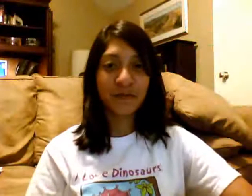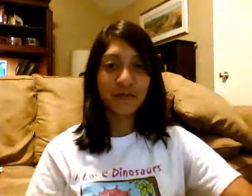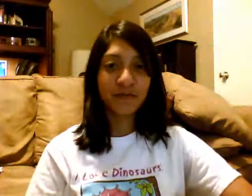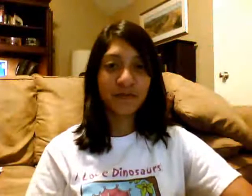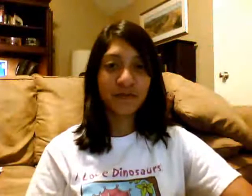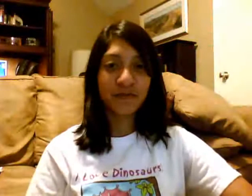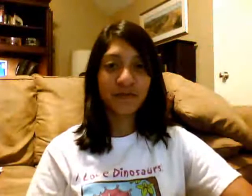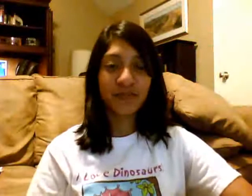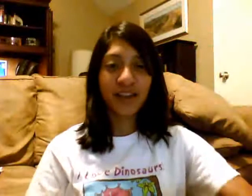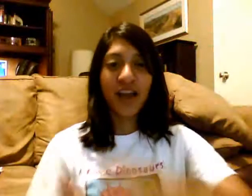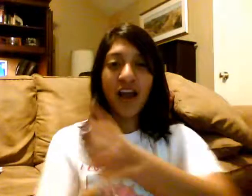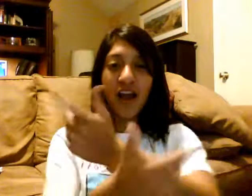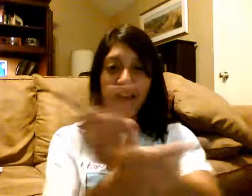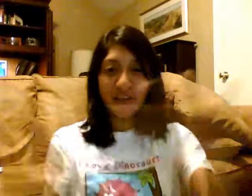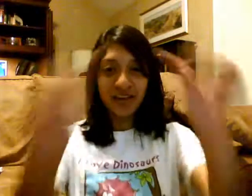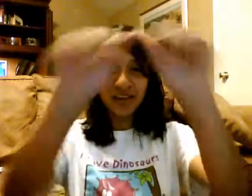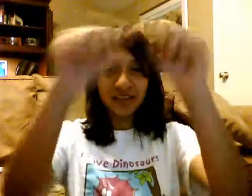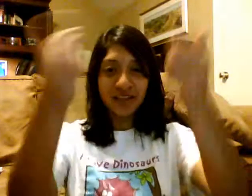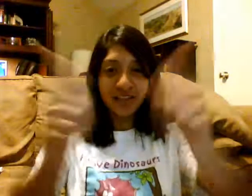Of all the shapes we might have been,